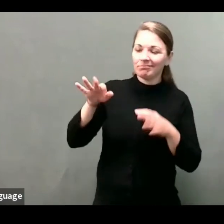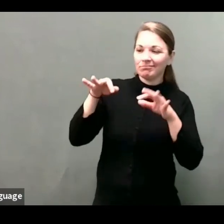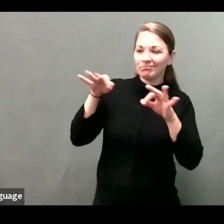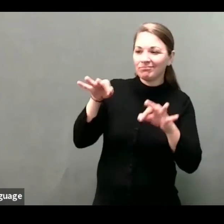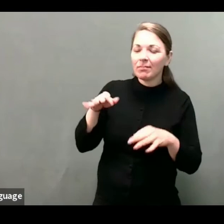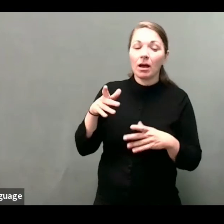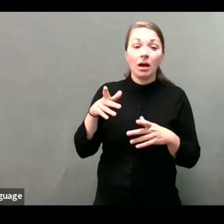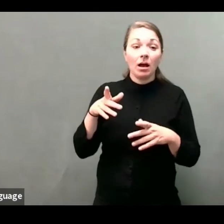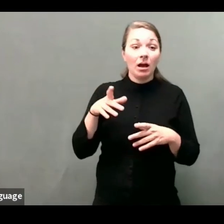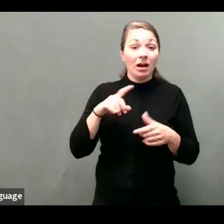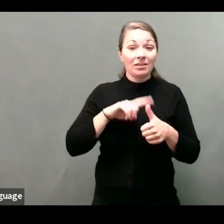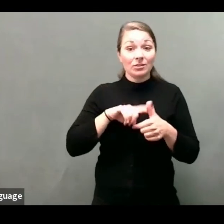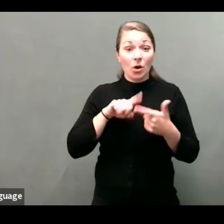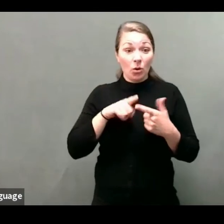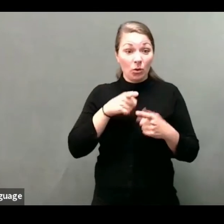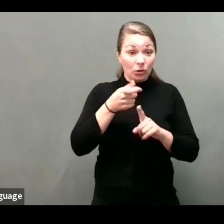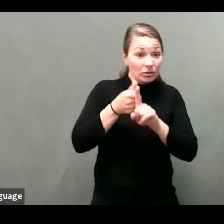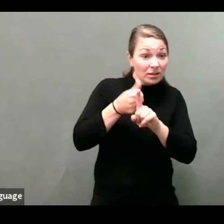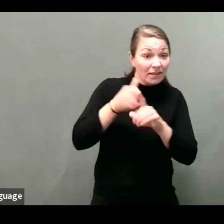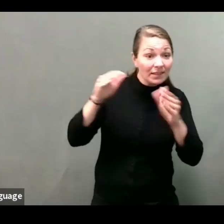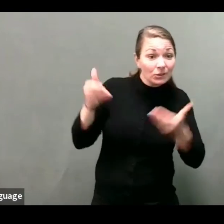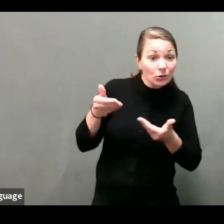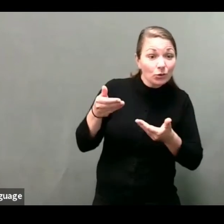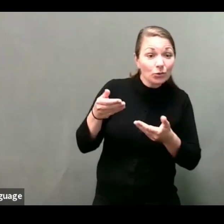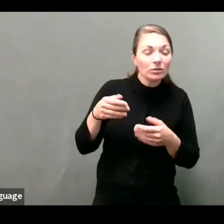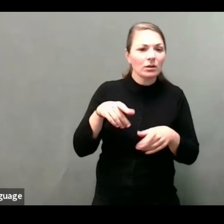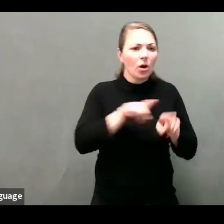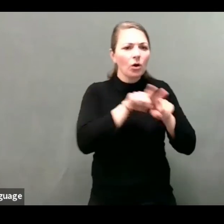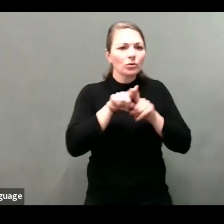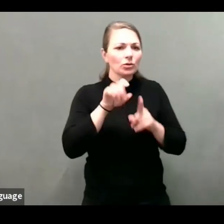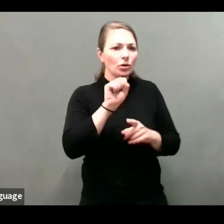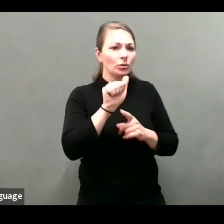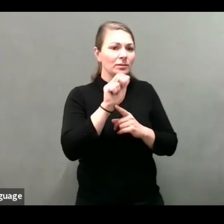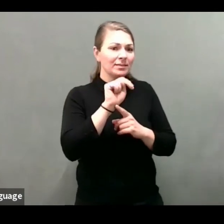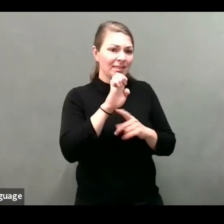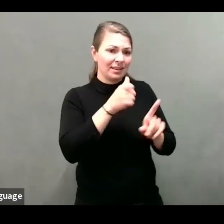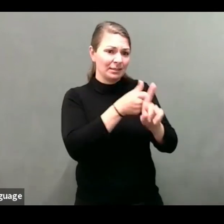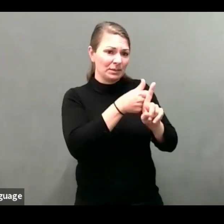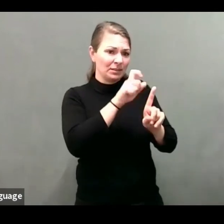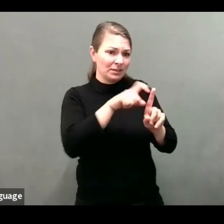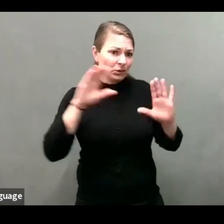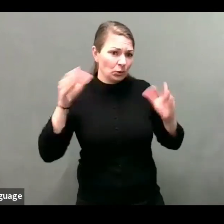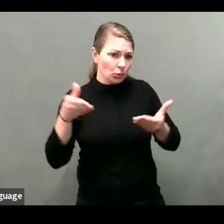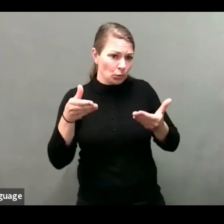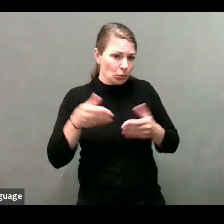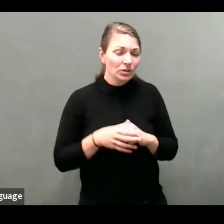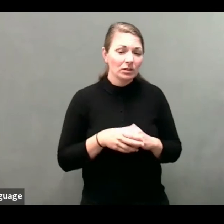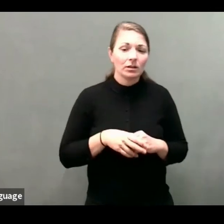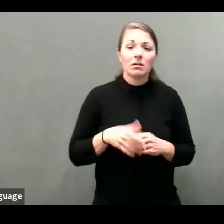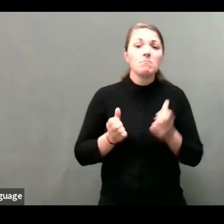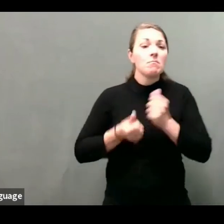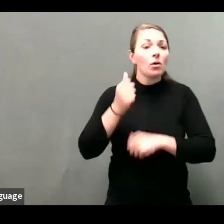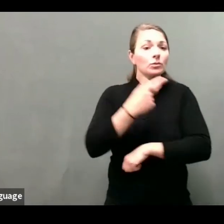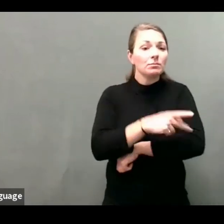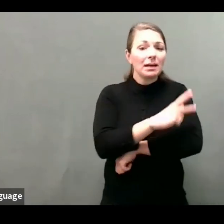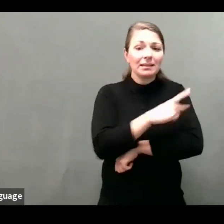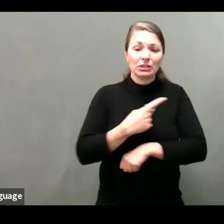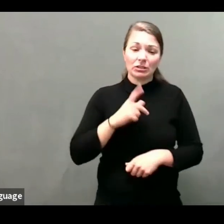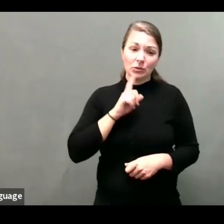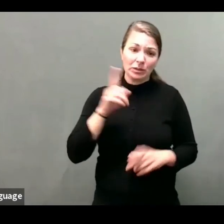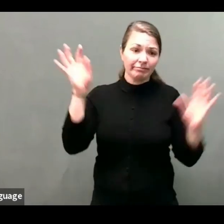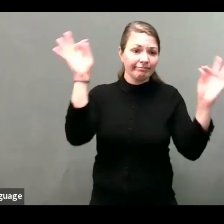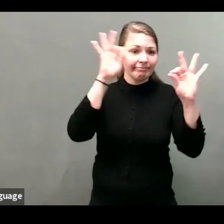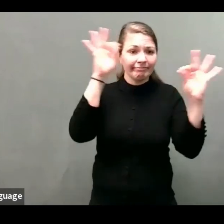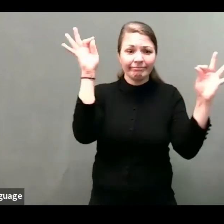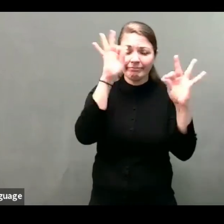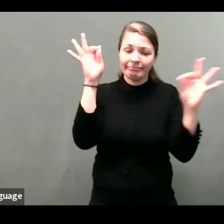for the SANE to do the exact same thing. Most patients will have not gone through this process before, and most will have no idea